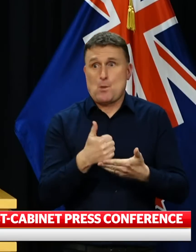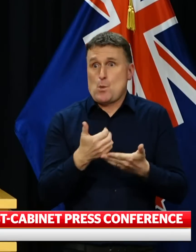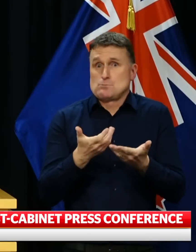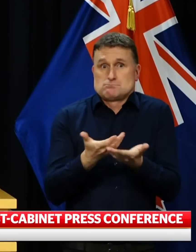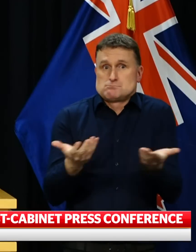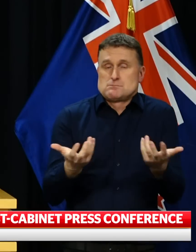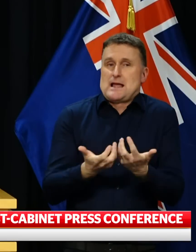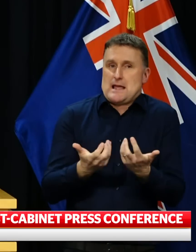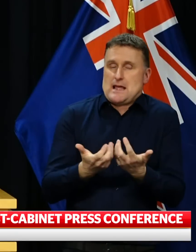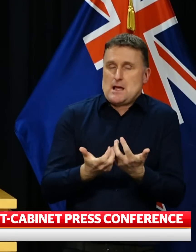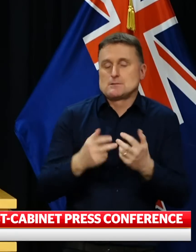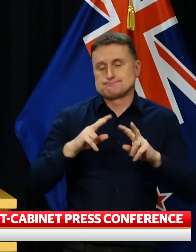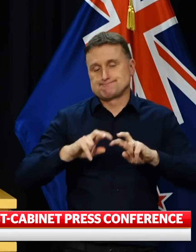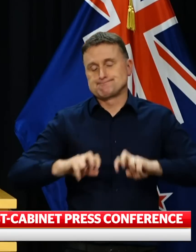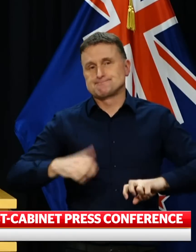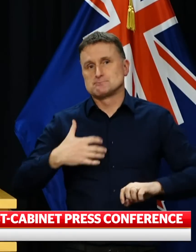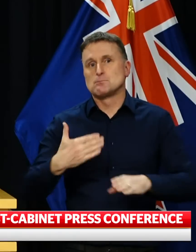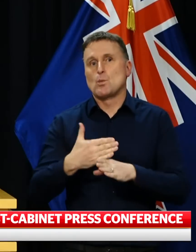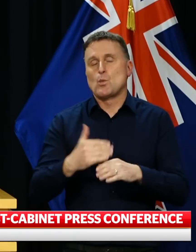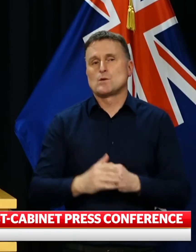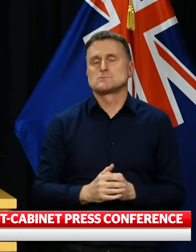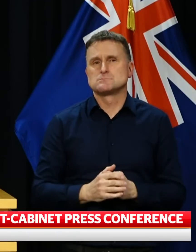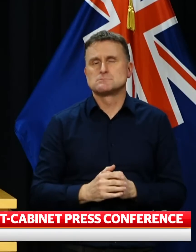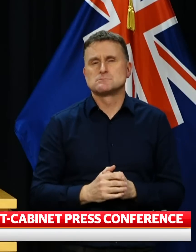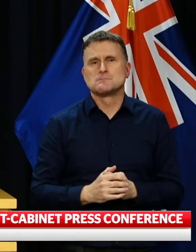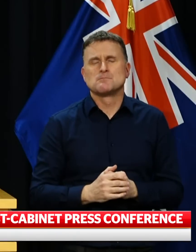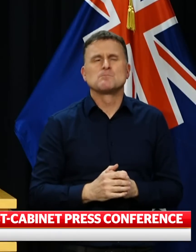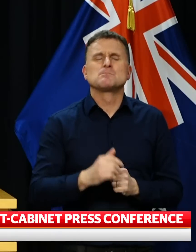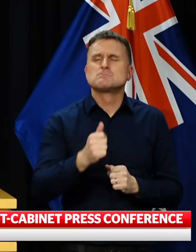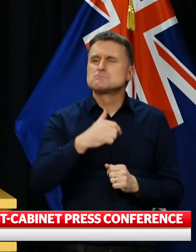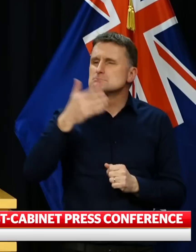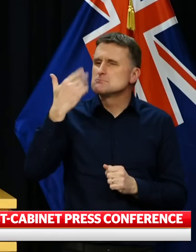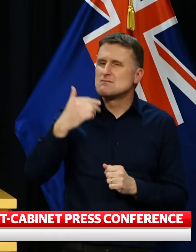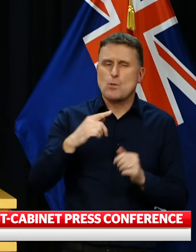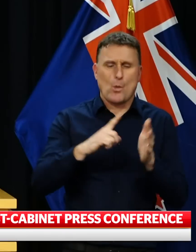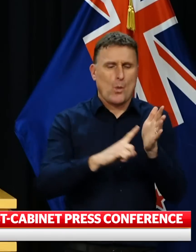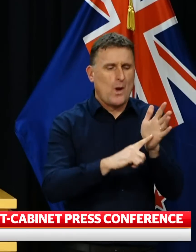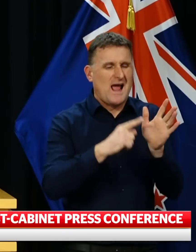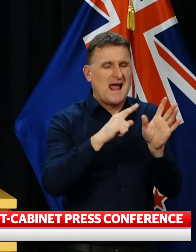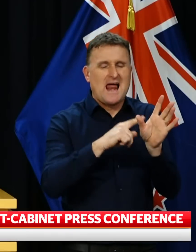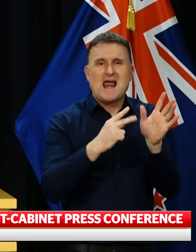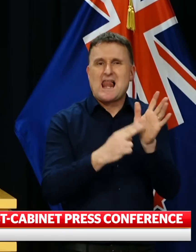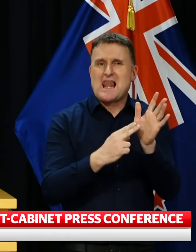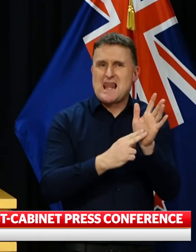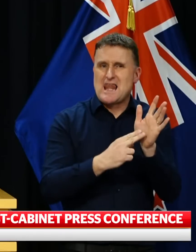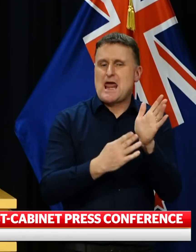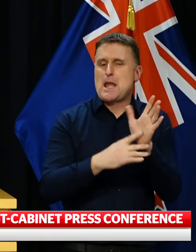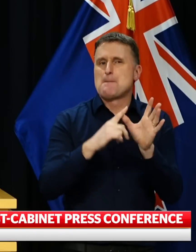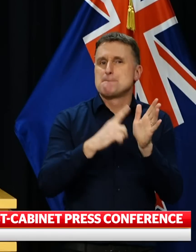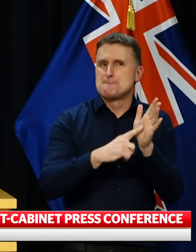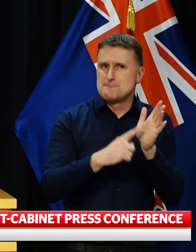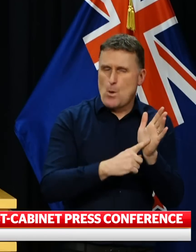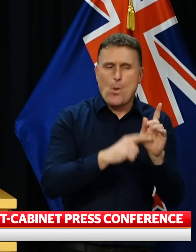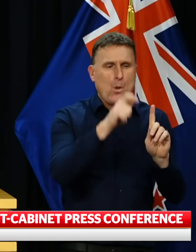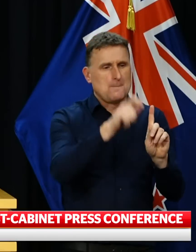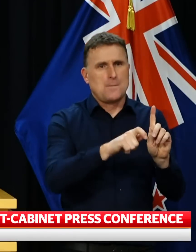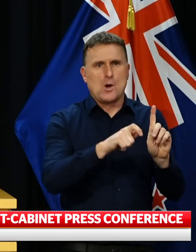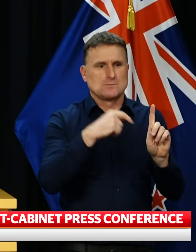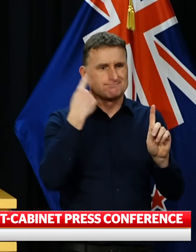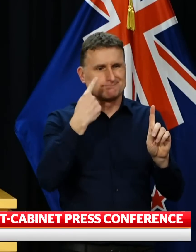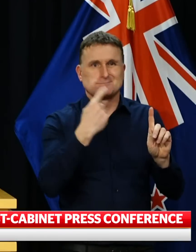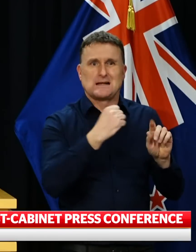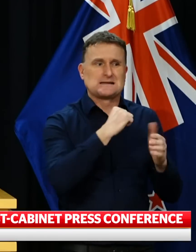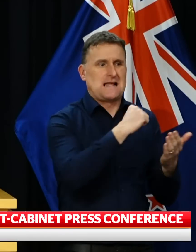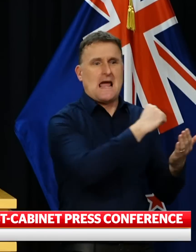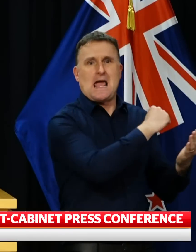of the work to support the victims of the Lynn Mall attack, I've indicated that I'll get back to them with more detail on that within the next 2 to